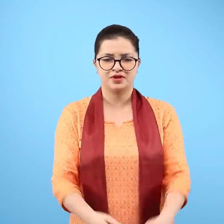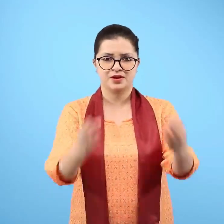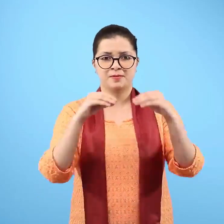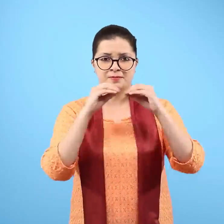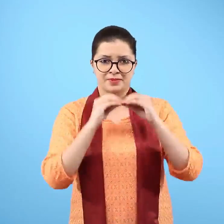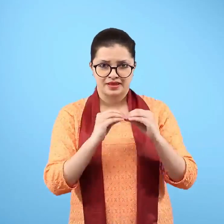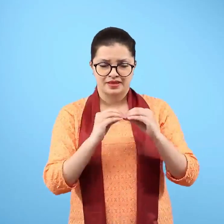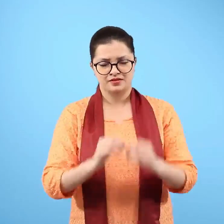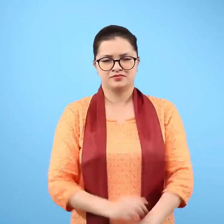B.